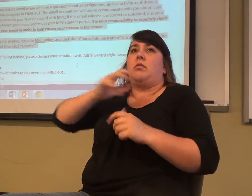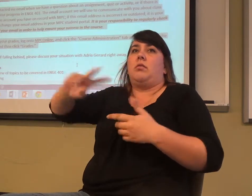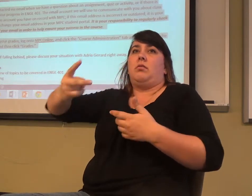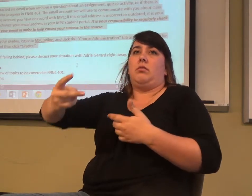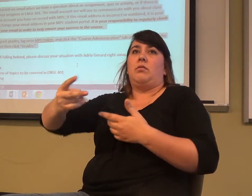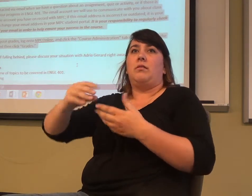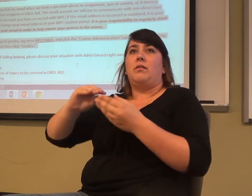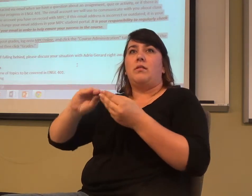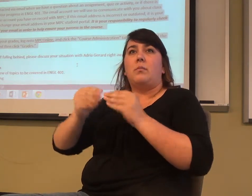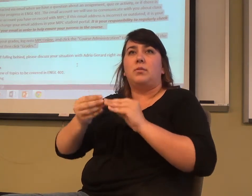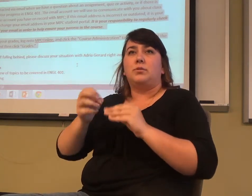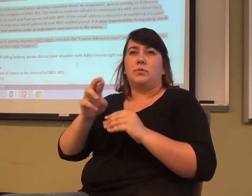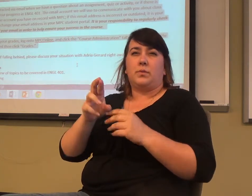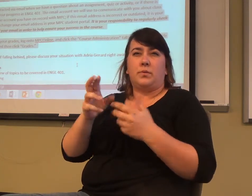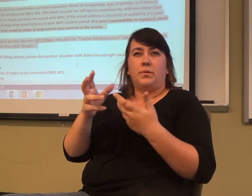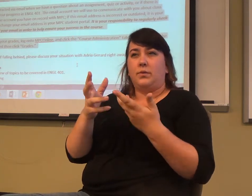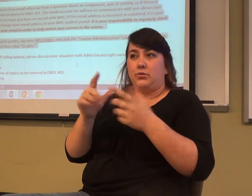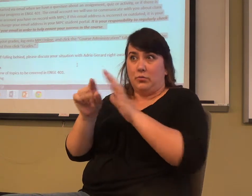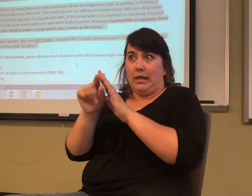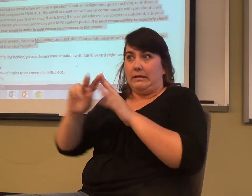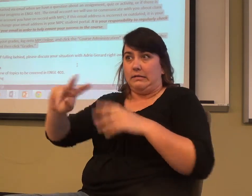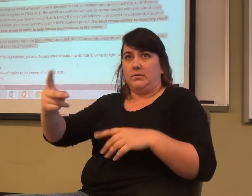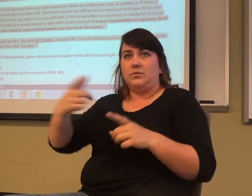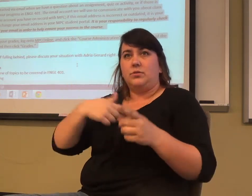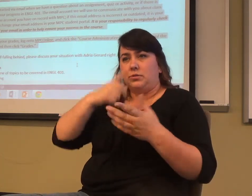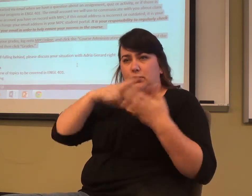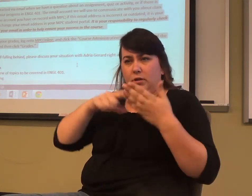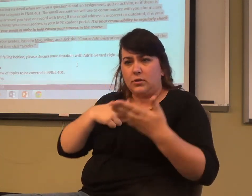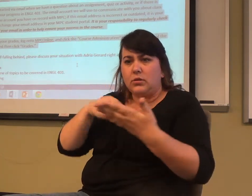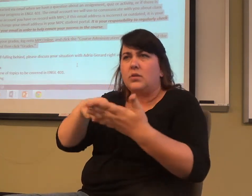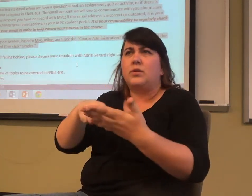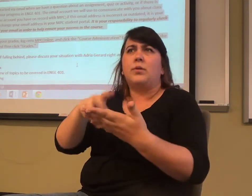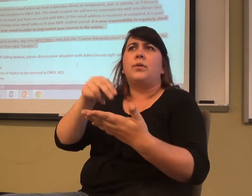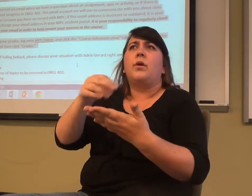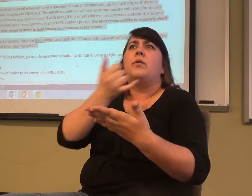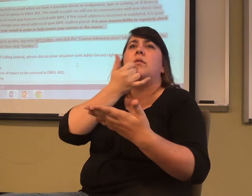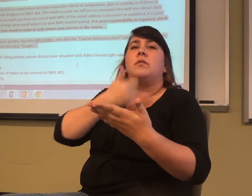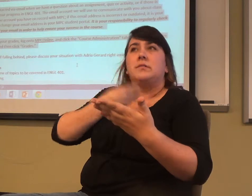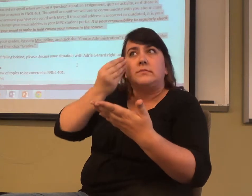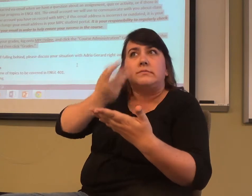MPC Online. So if you're checking your grades, you can let me know when I've made an error.